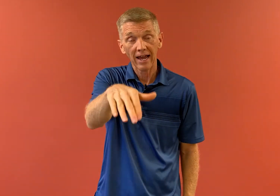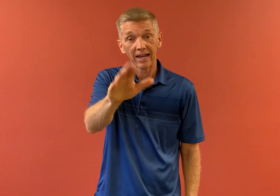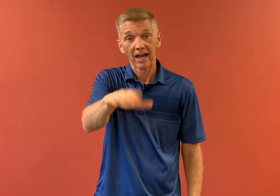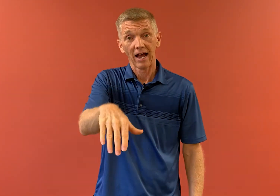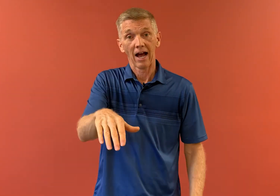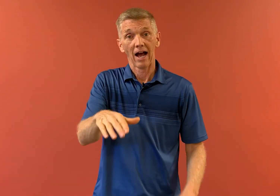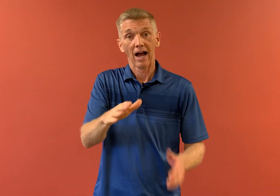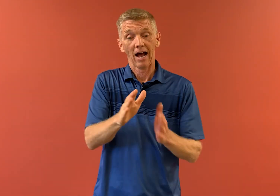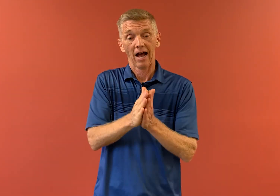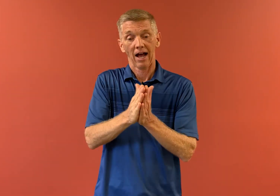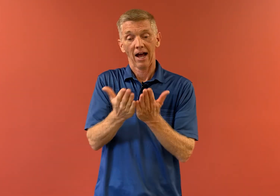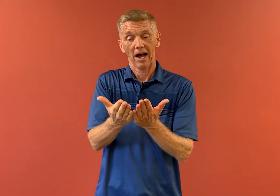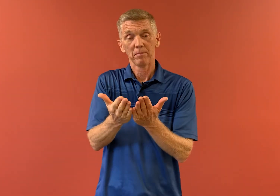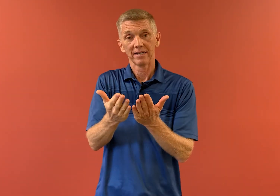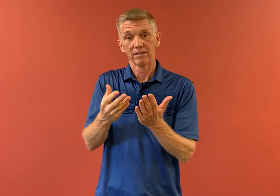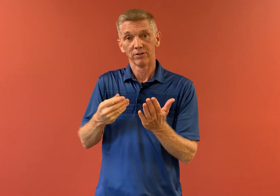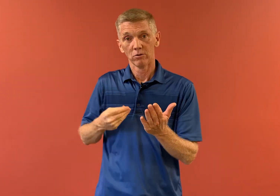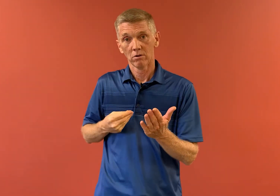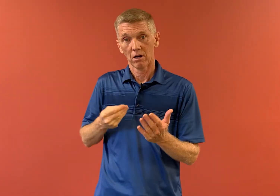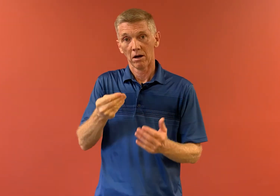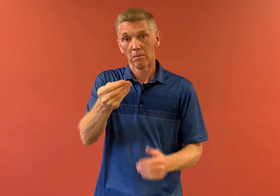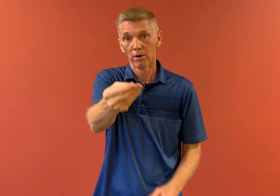Hey, I'm going to give you a book.